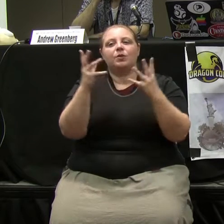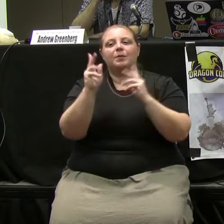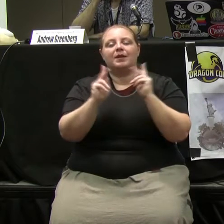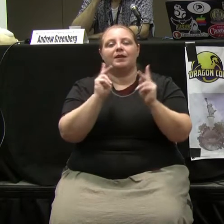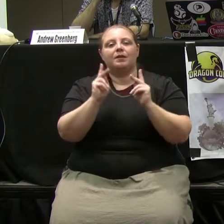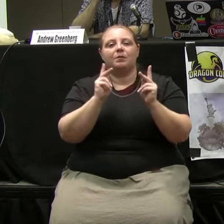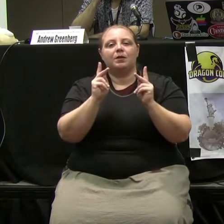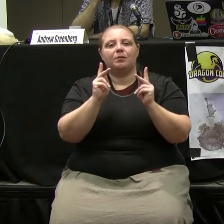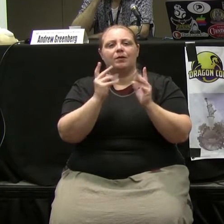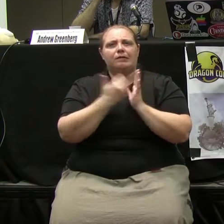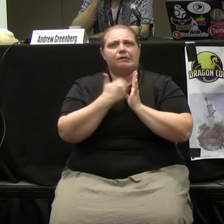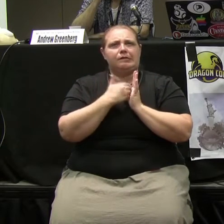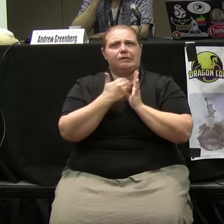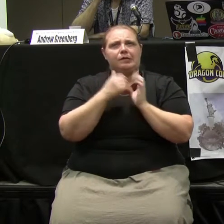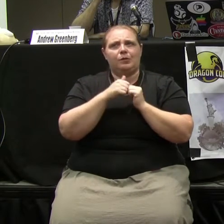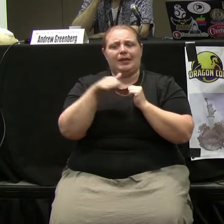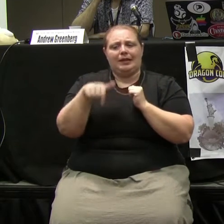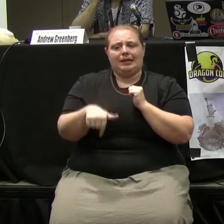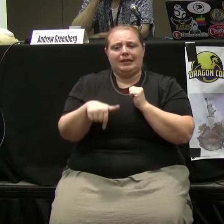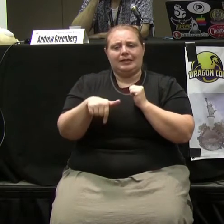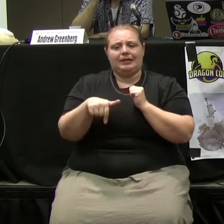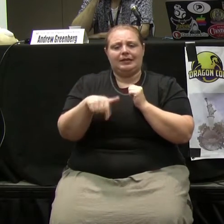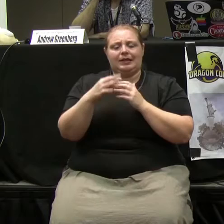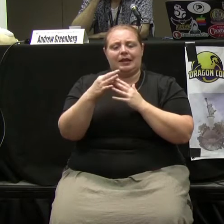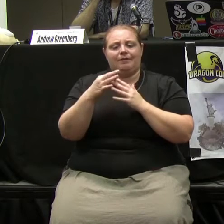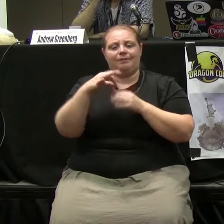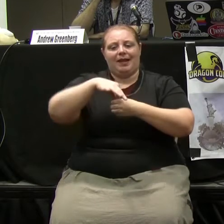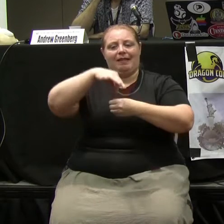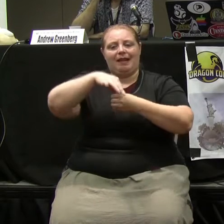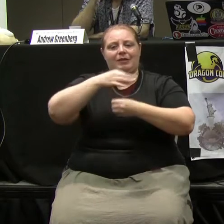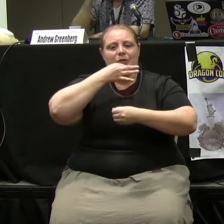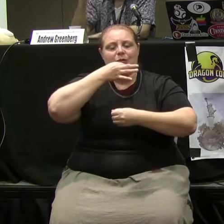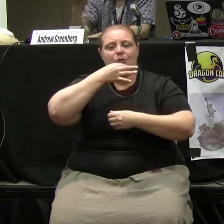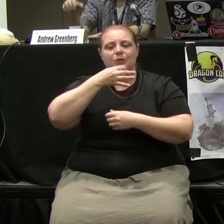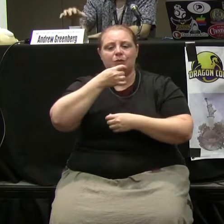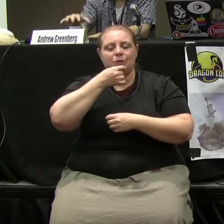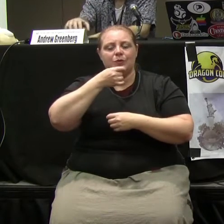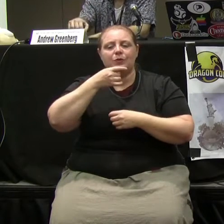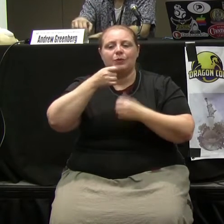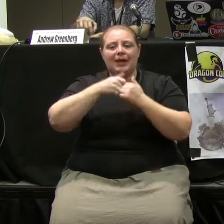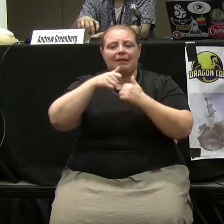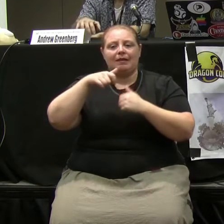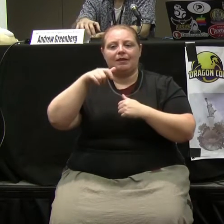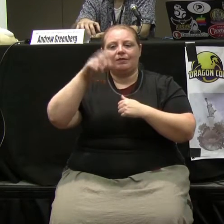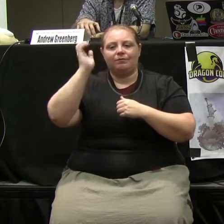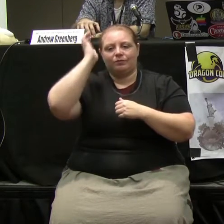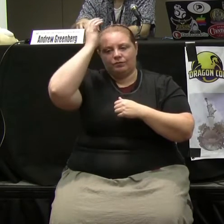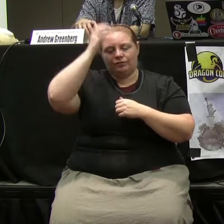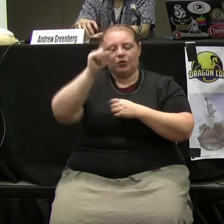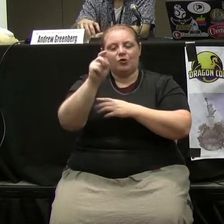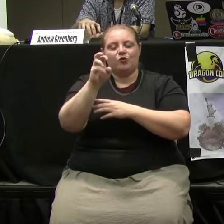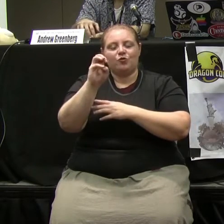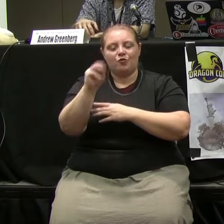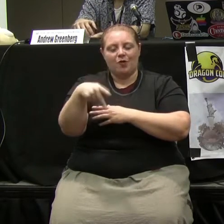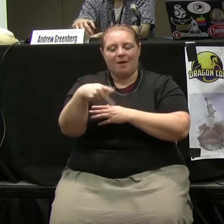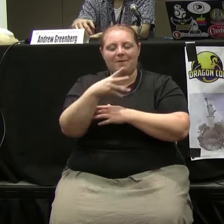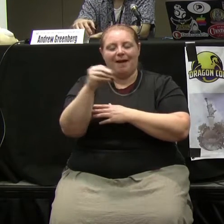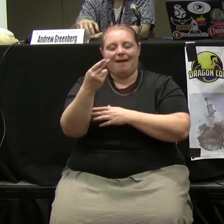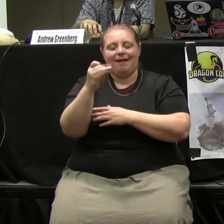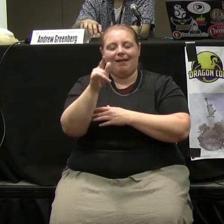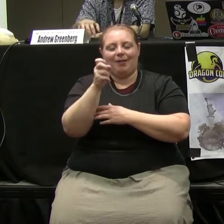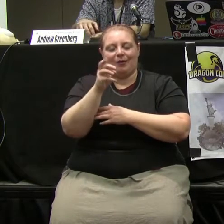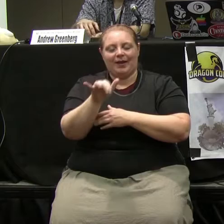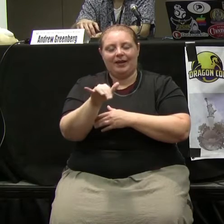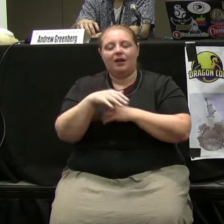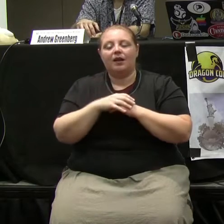disturbed in this election by their choices between, you know, Hillary and Trump. And the whole point of it is